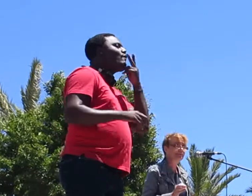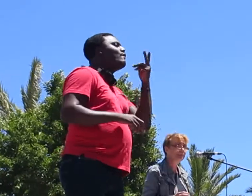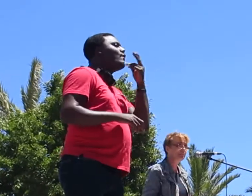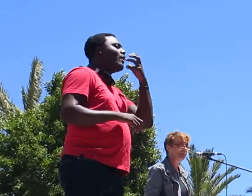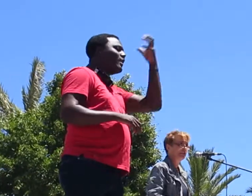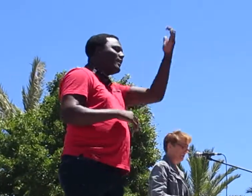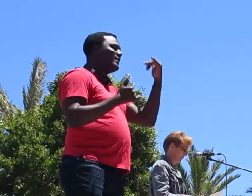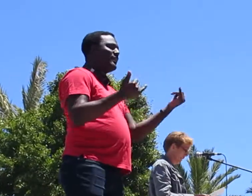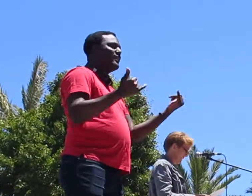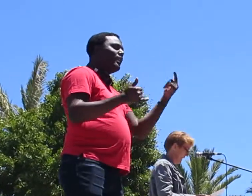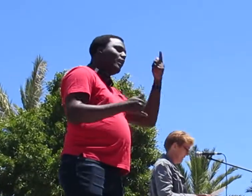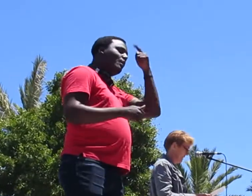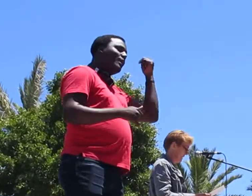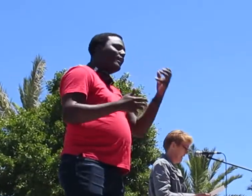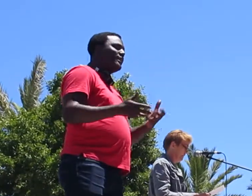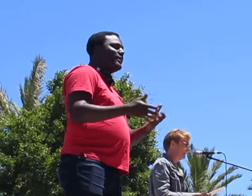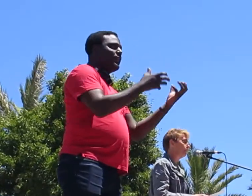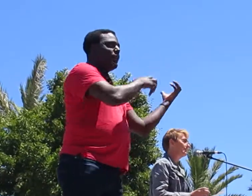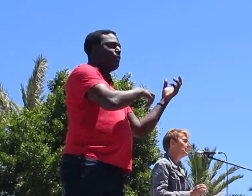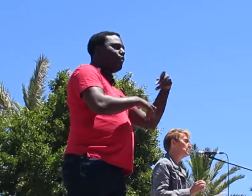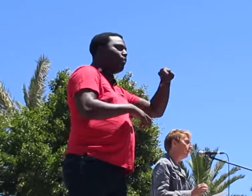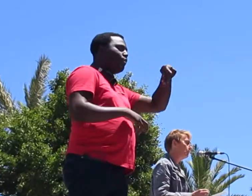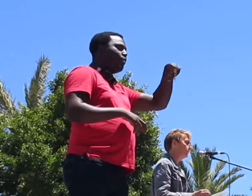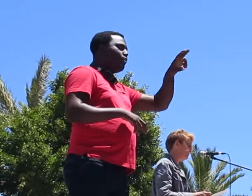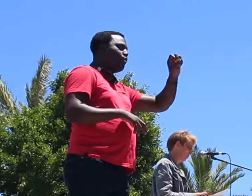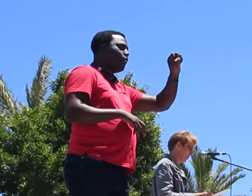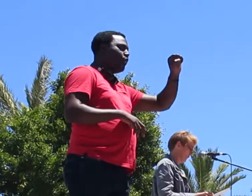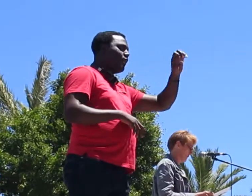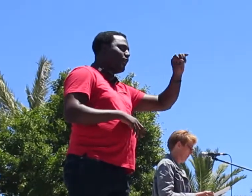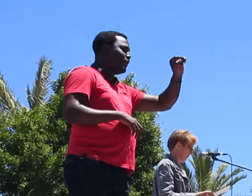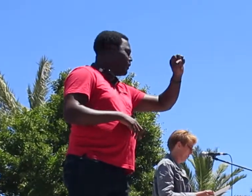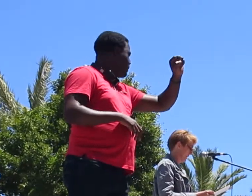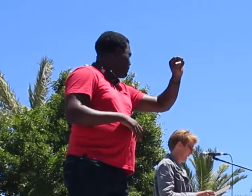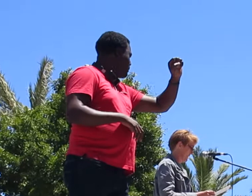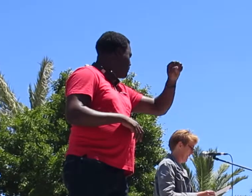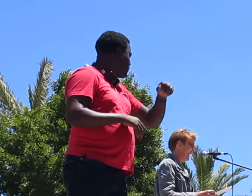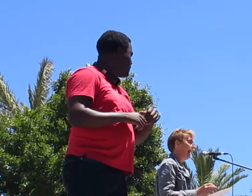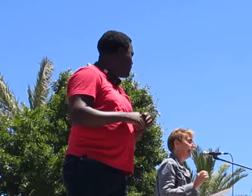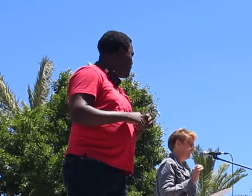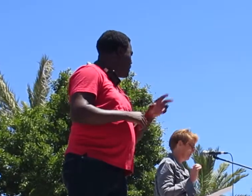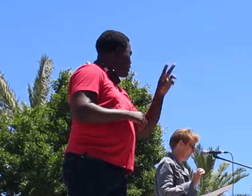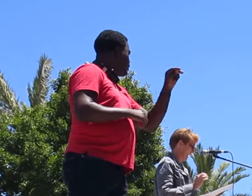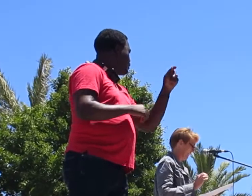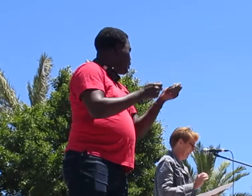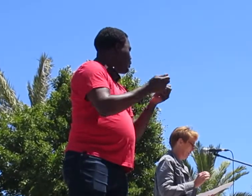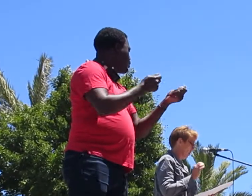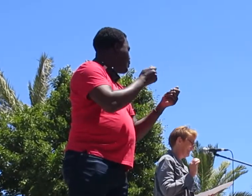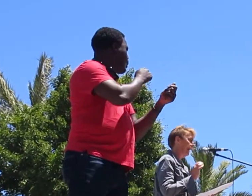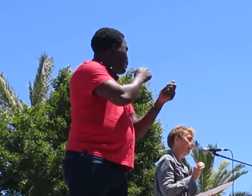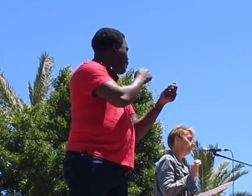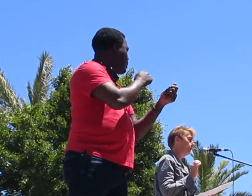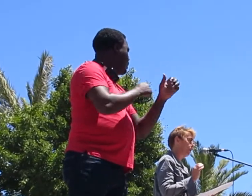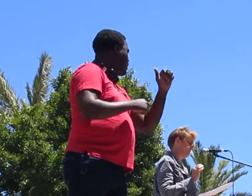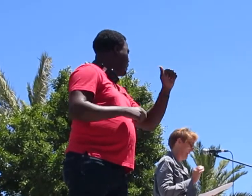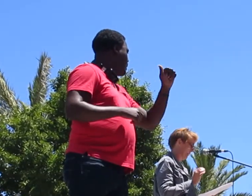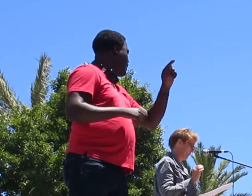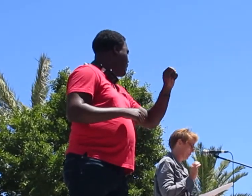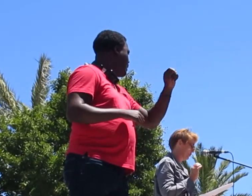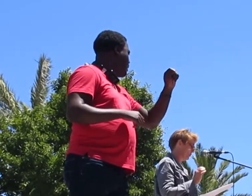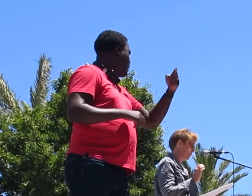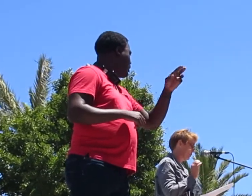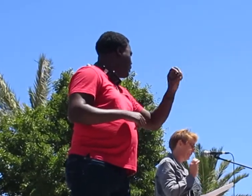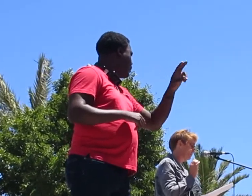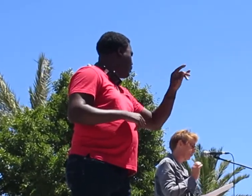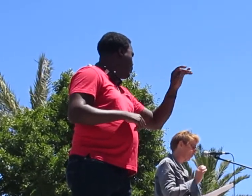Because in the impeachment process, there is no controlling authority as a check on how